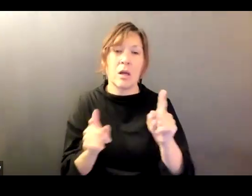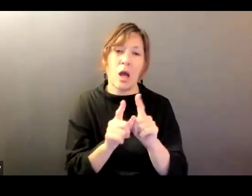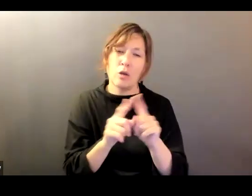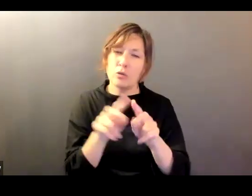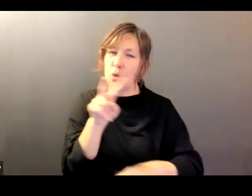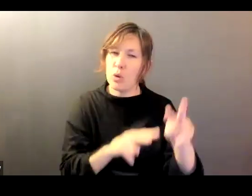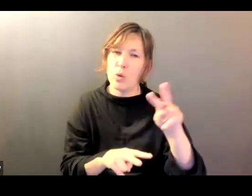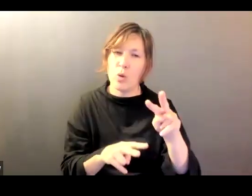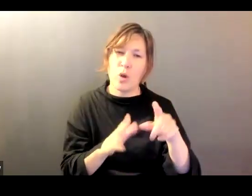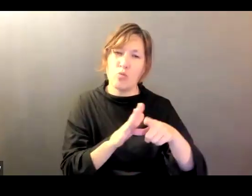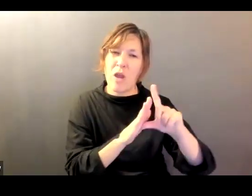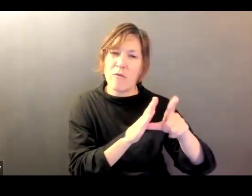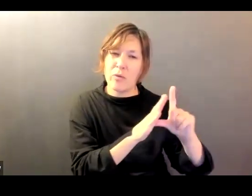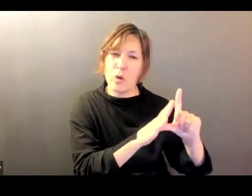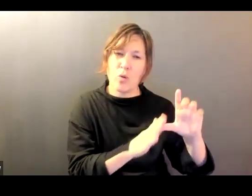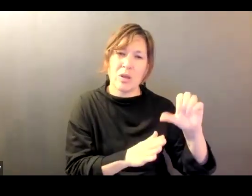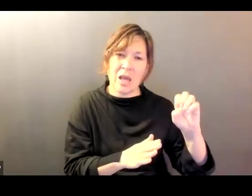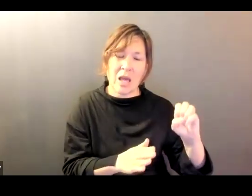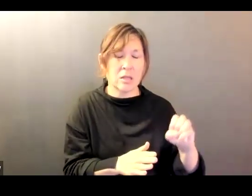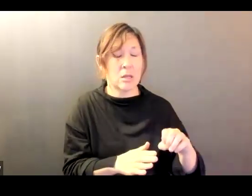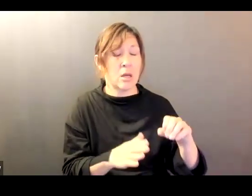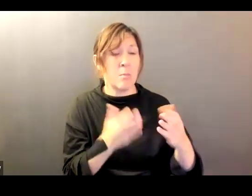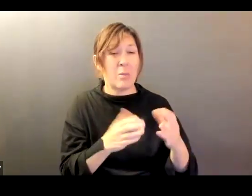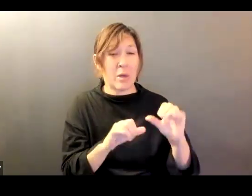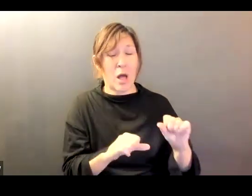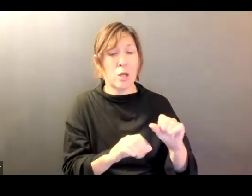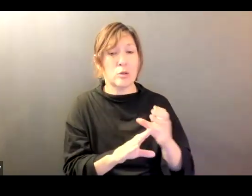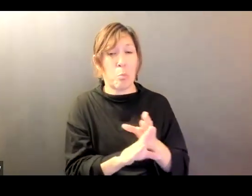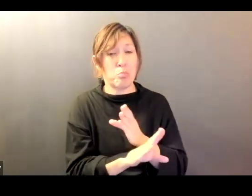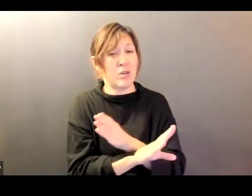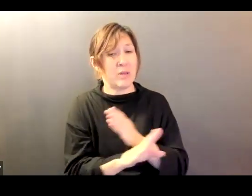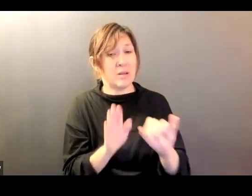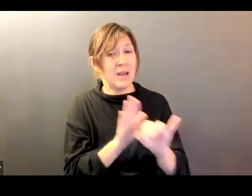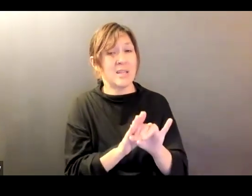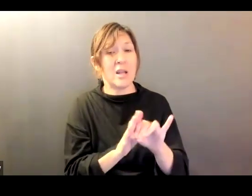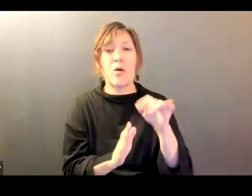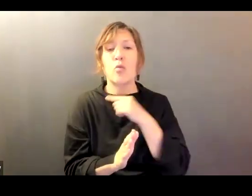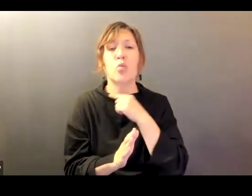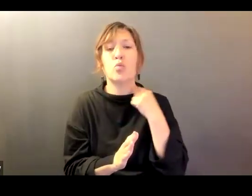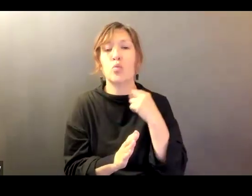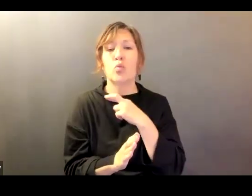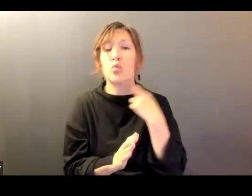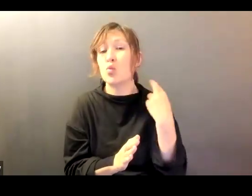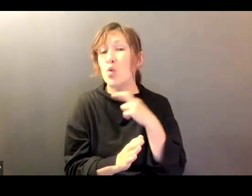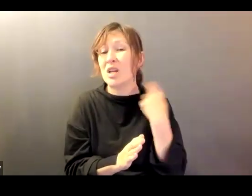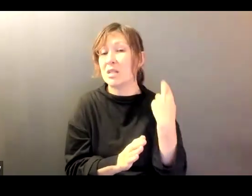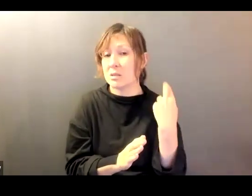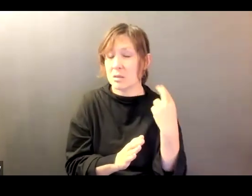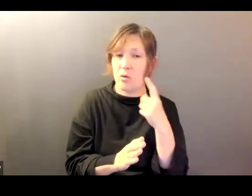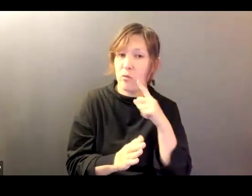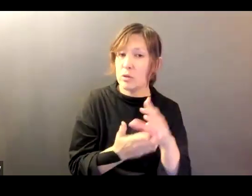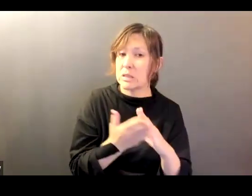are some of the trends, what are some of the risk factors that we need to address to really change and address the data that you're seeing tonight as